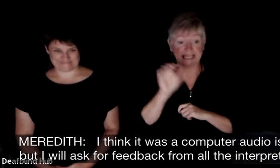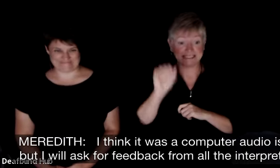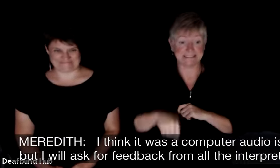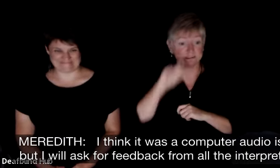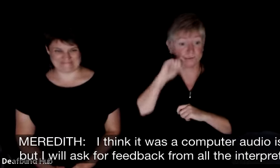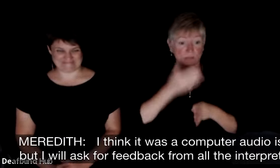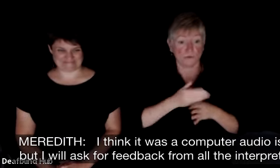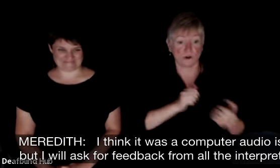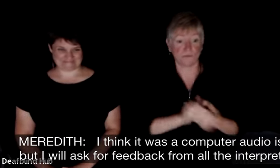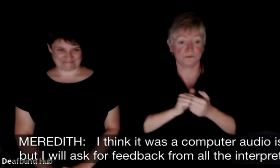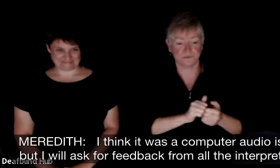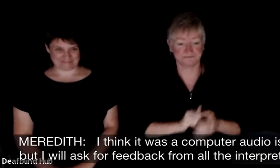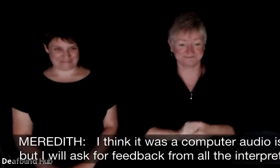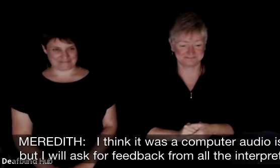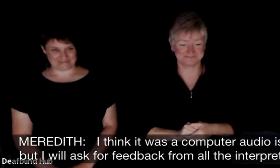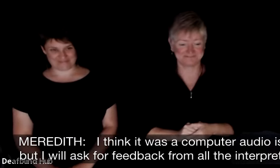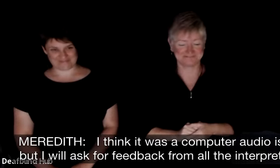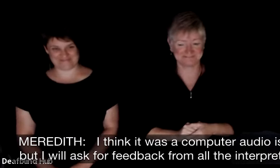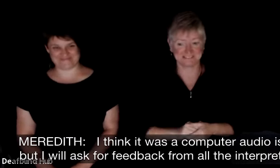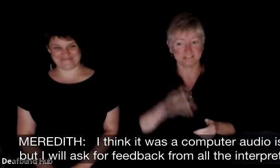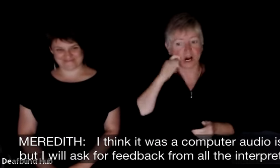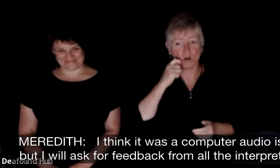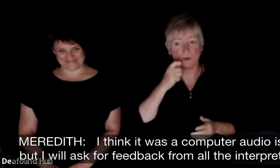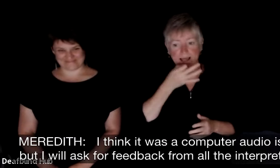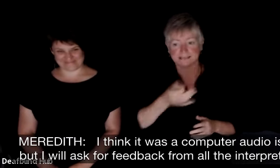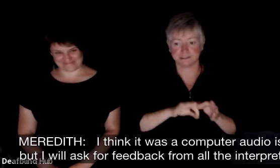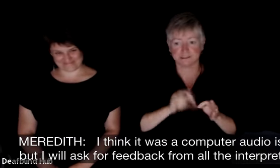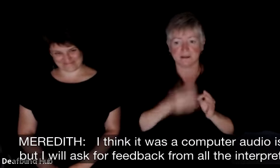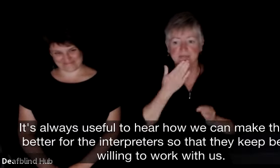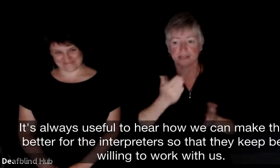us. So I will do that. Thanks, Heather.